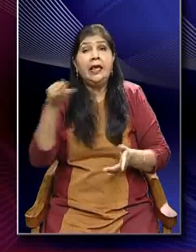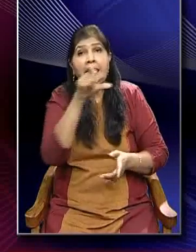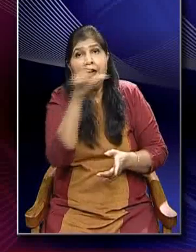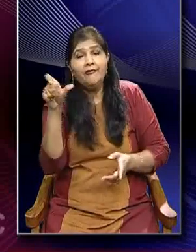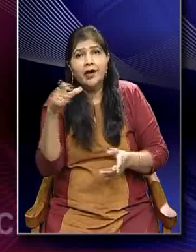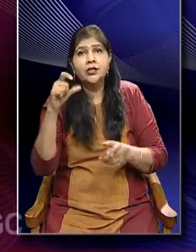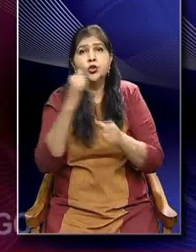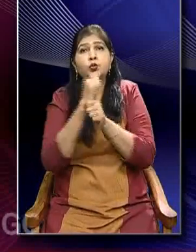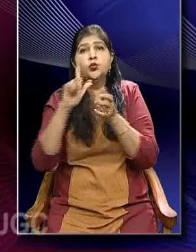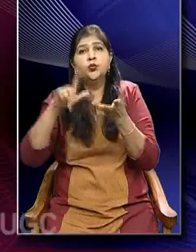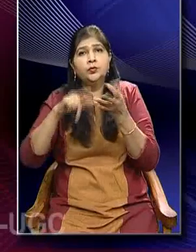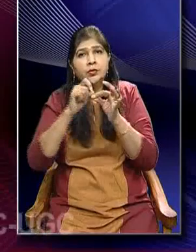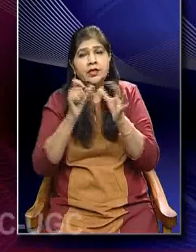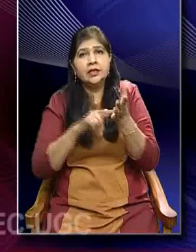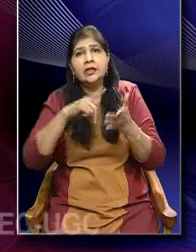globalization as